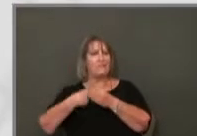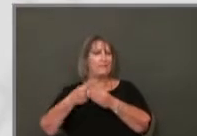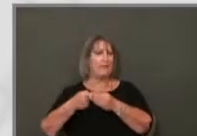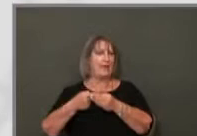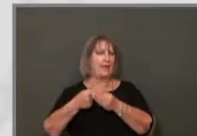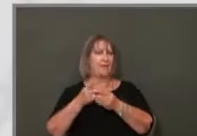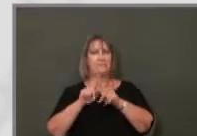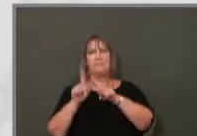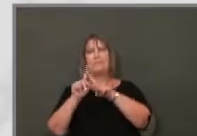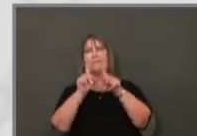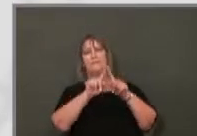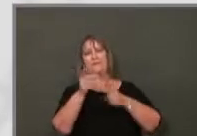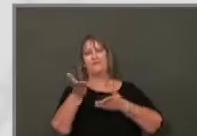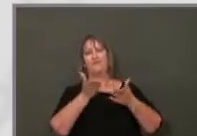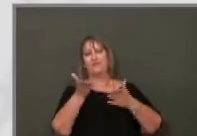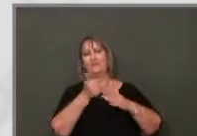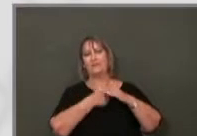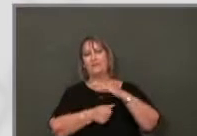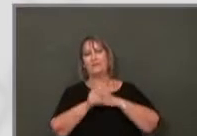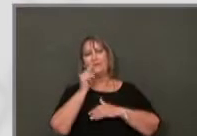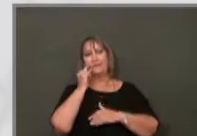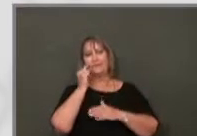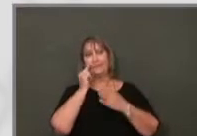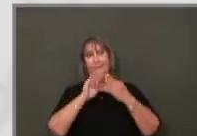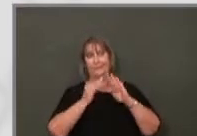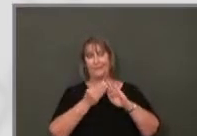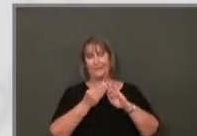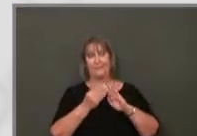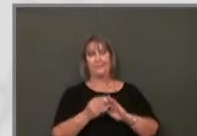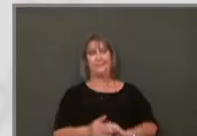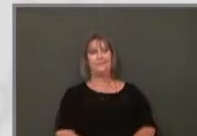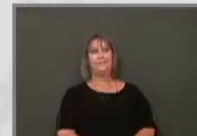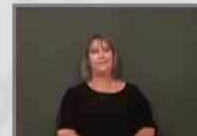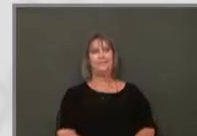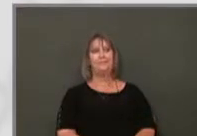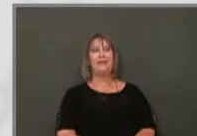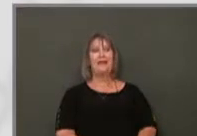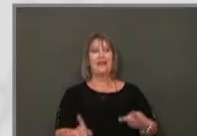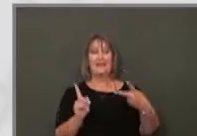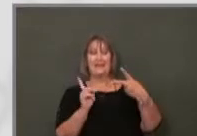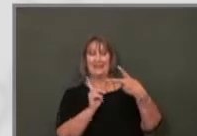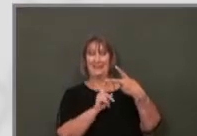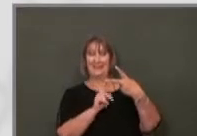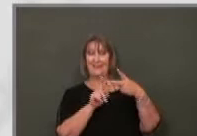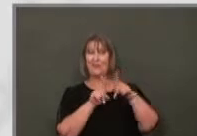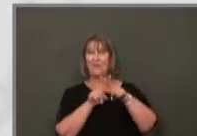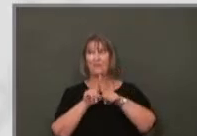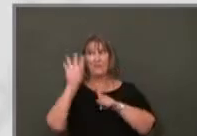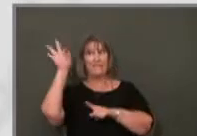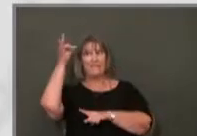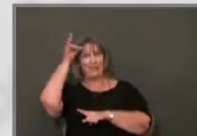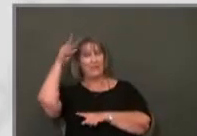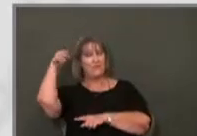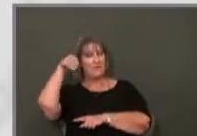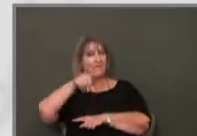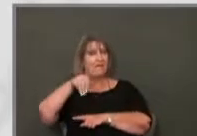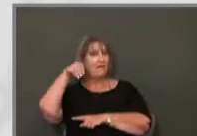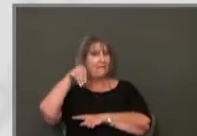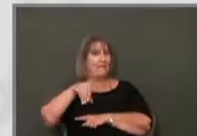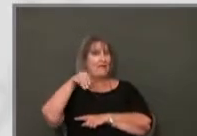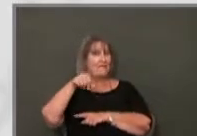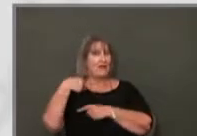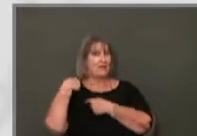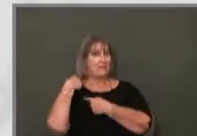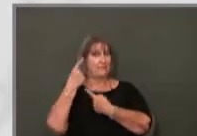need. The second item on there was also funded by the federal government for the last year, over a year, and it is a